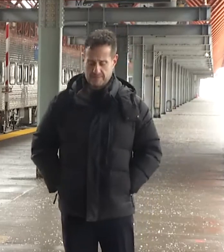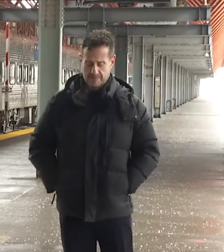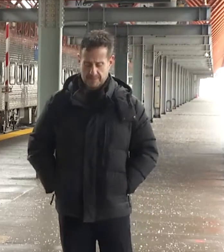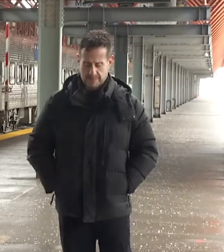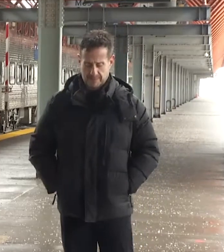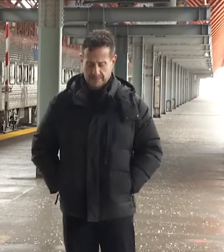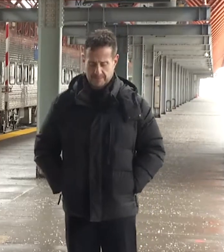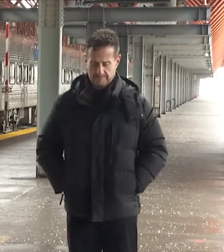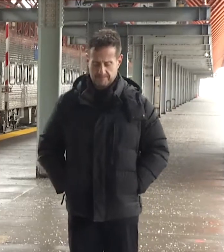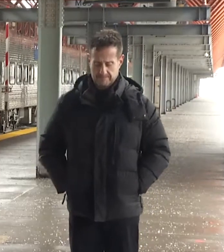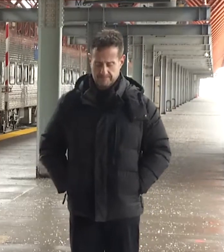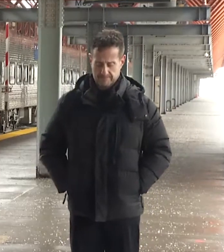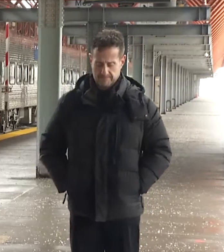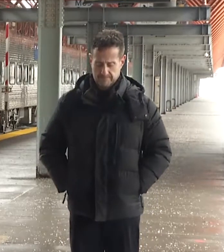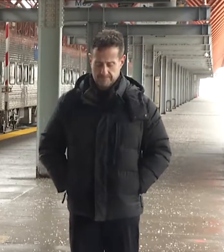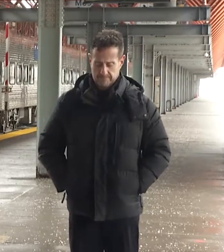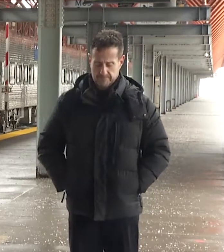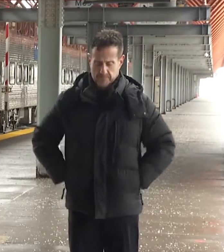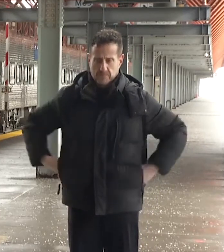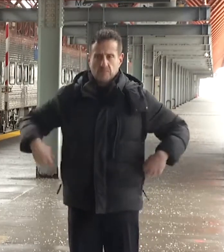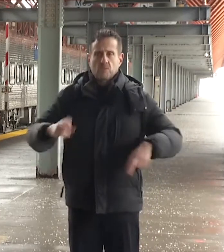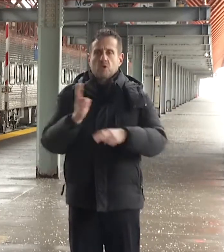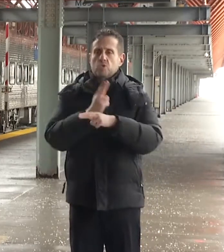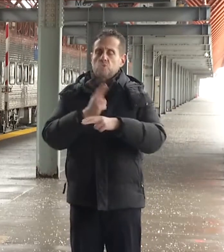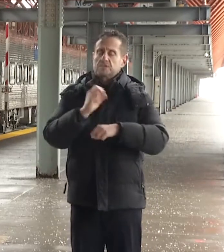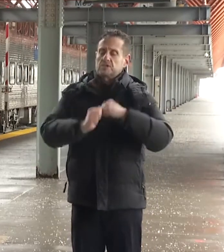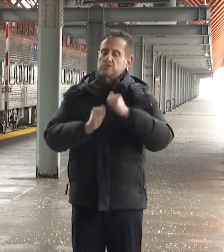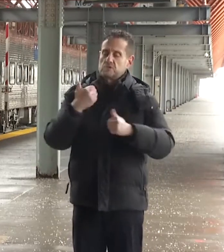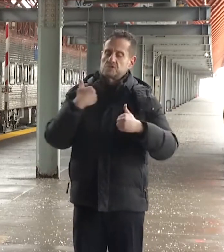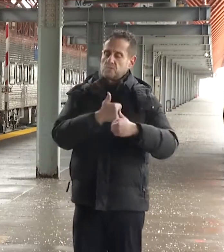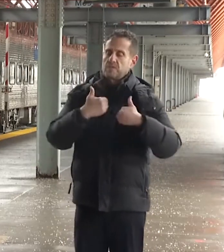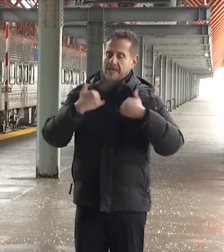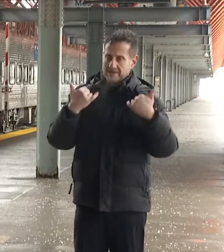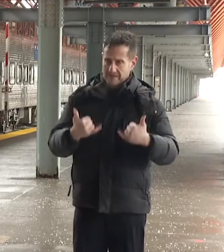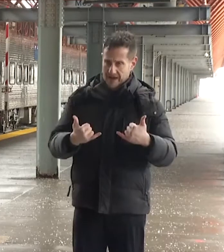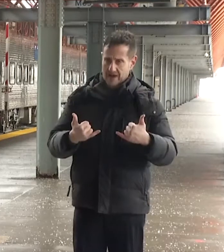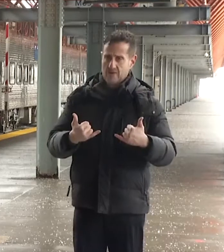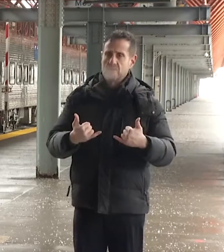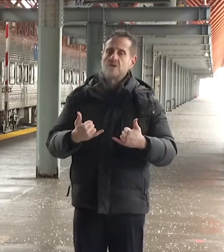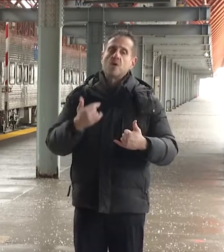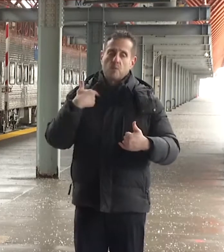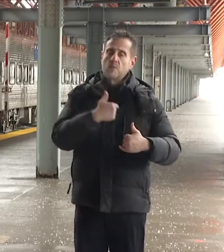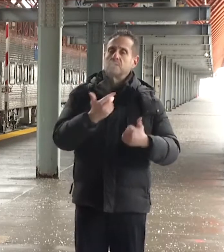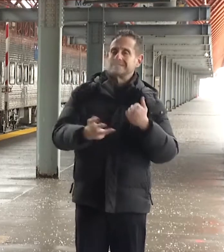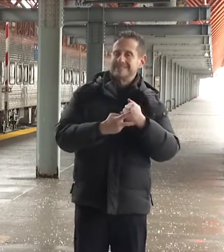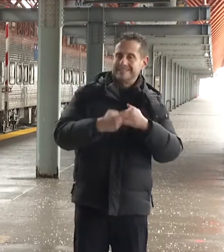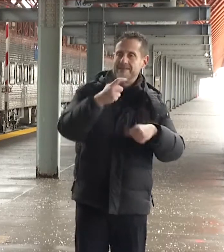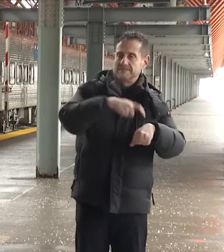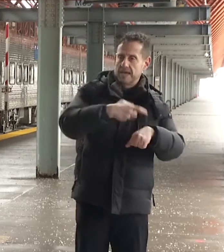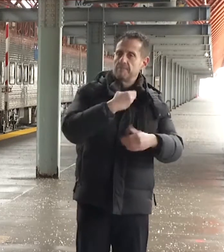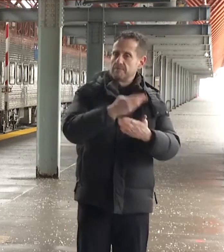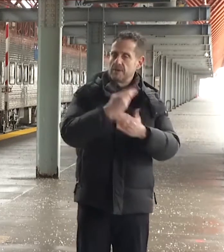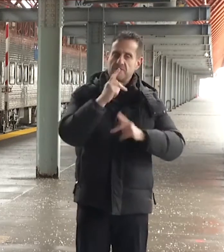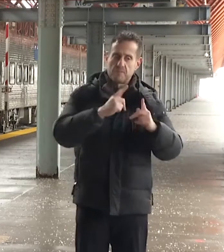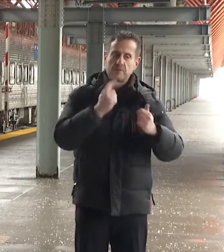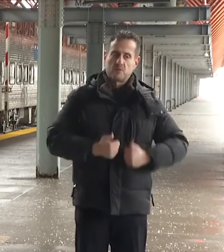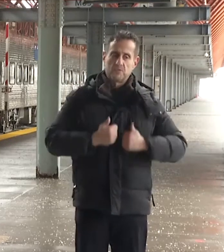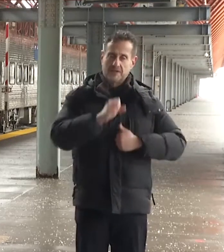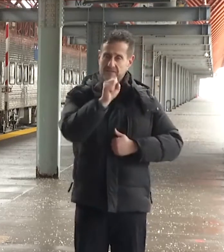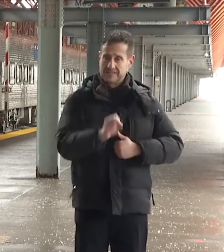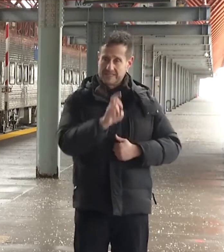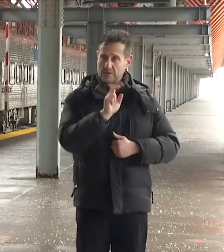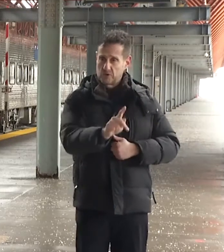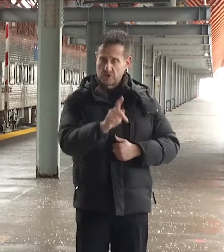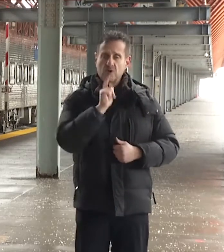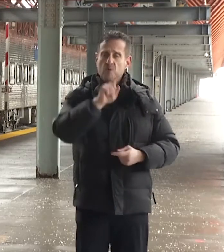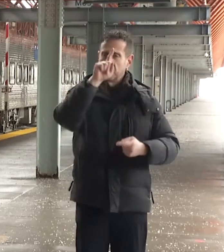existing infrastructure, Fair Transit will save time and money for residents living and traveling in South Cook. With